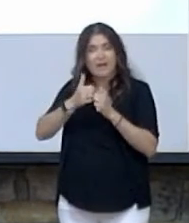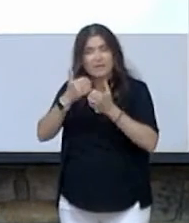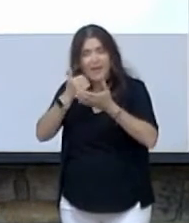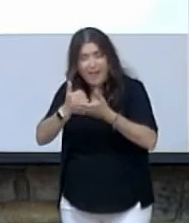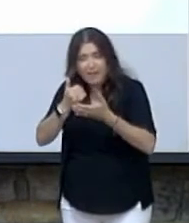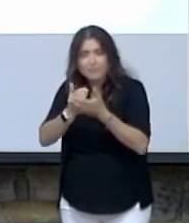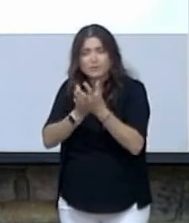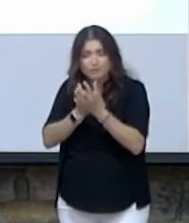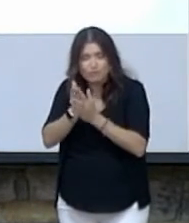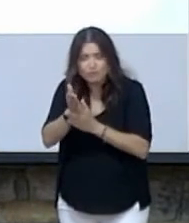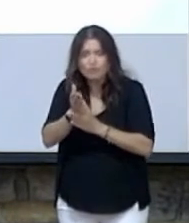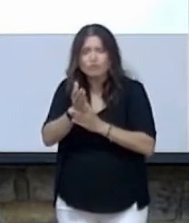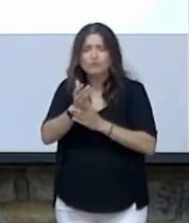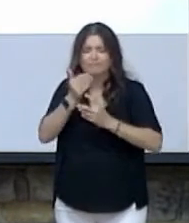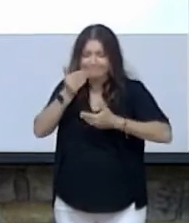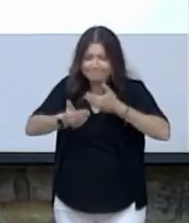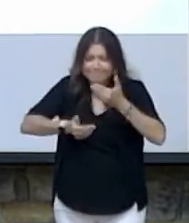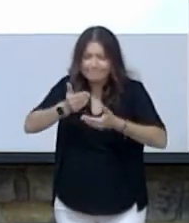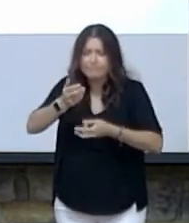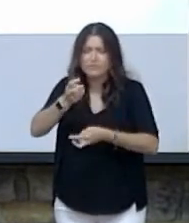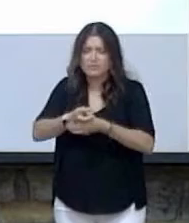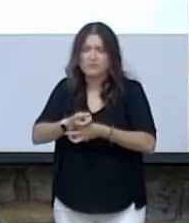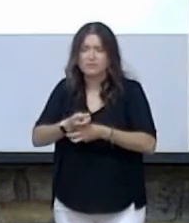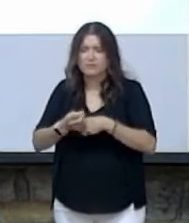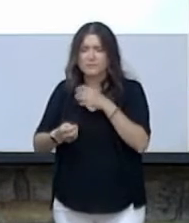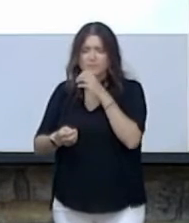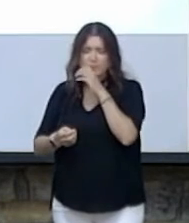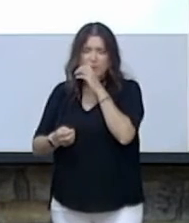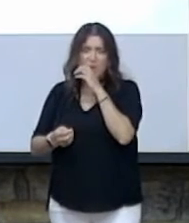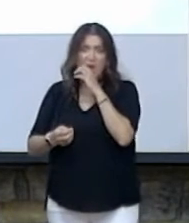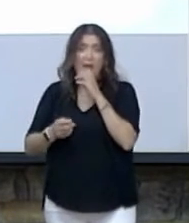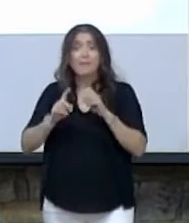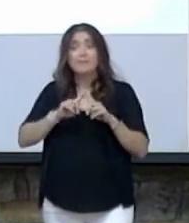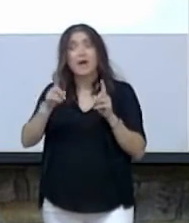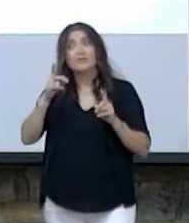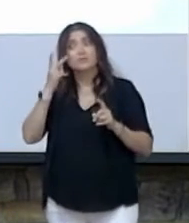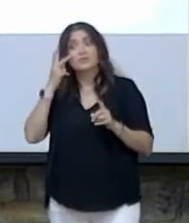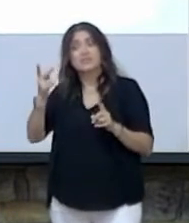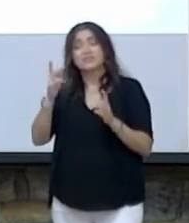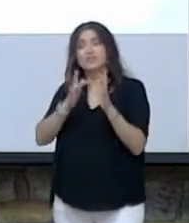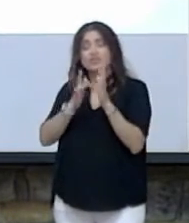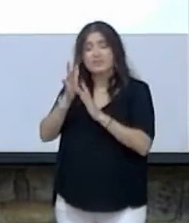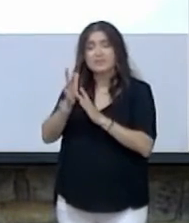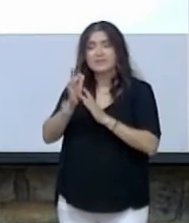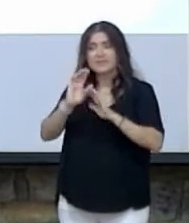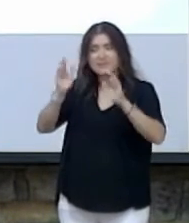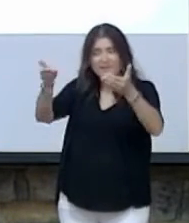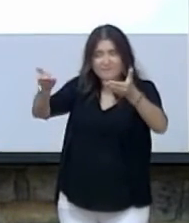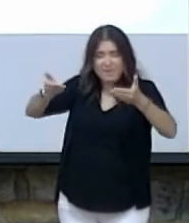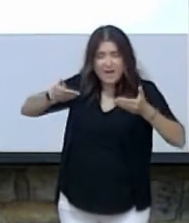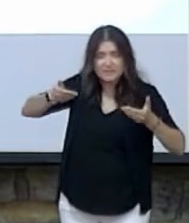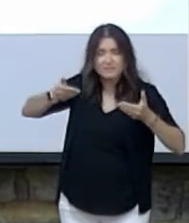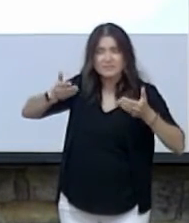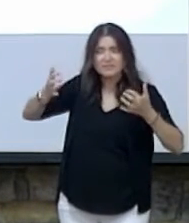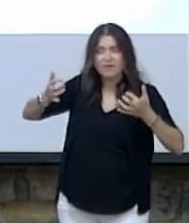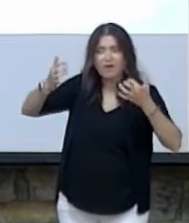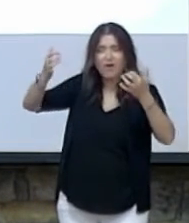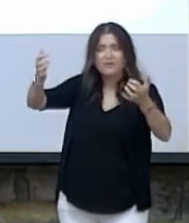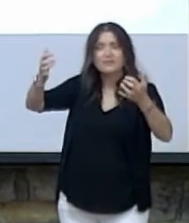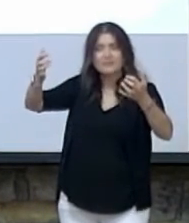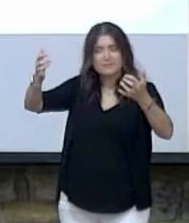through the difficulty of that process. But you see, as Jesus invites his audience into kingdom